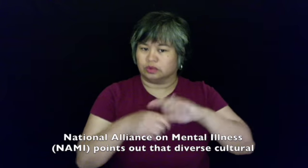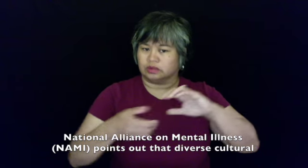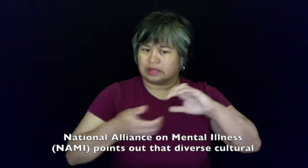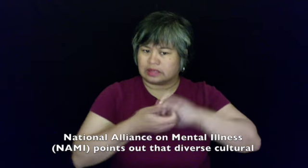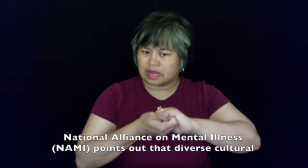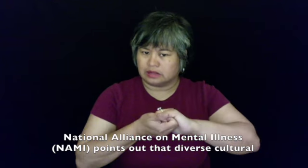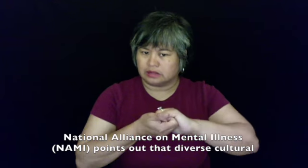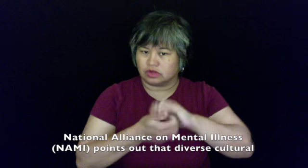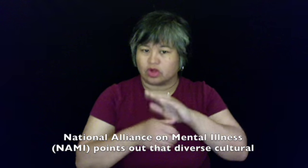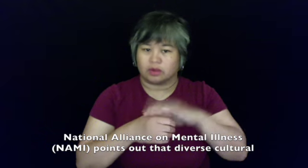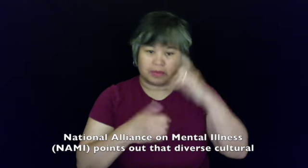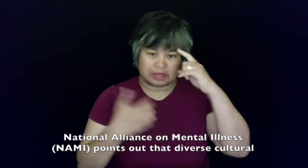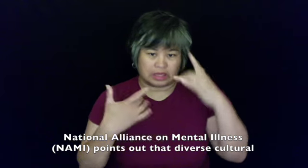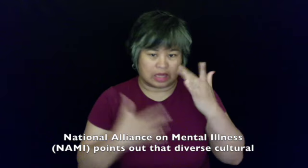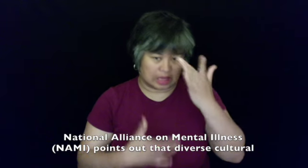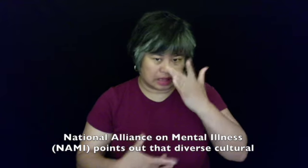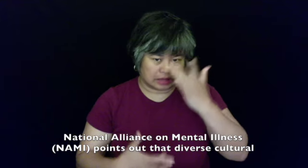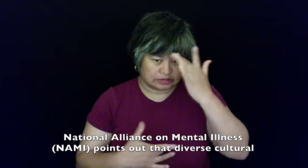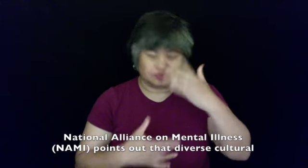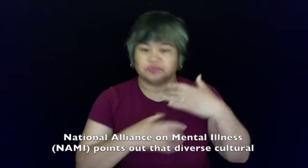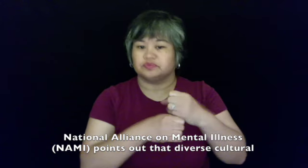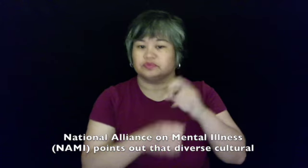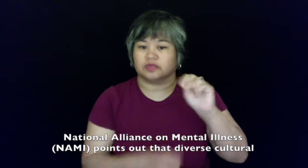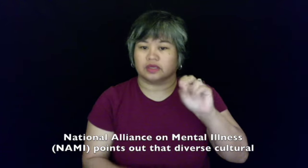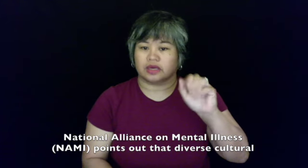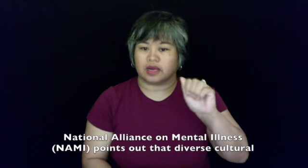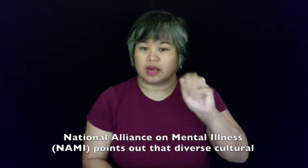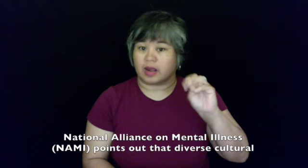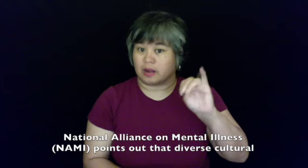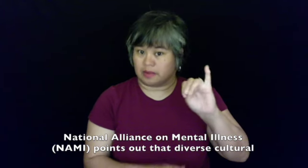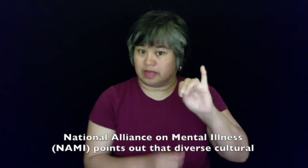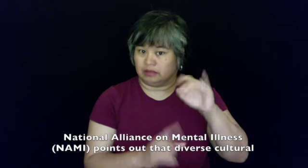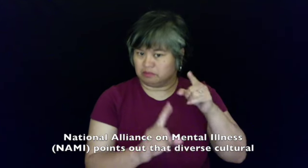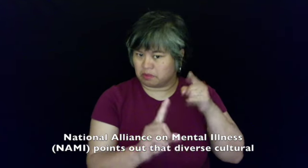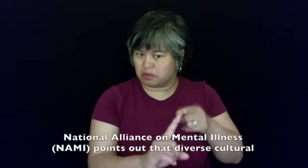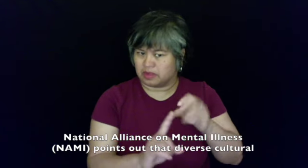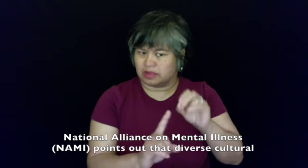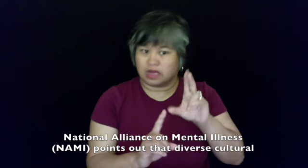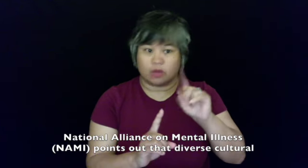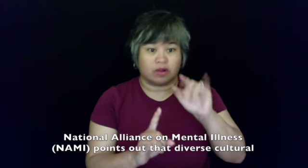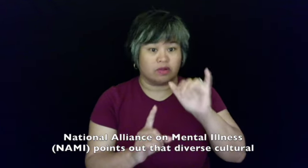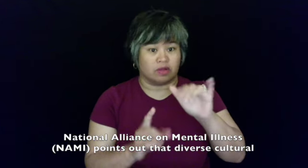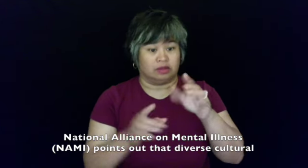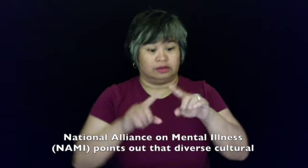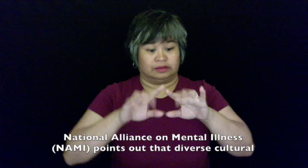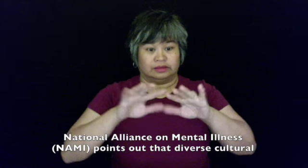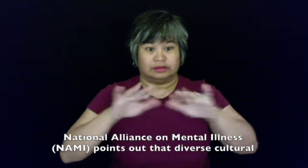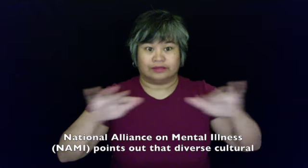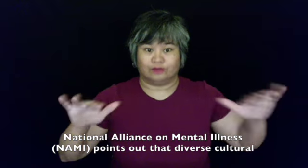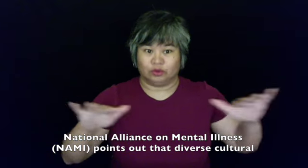National Alliance on Mental Illness, NAMI, points out the diverse cultural